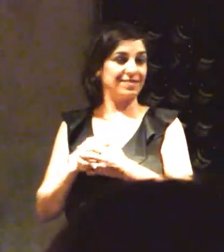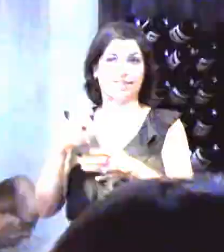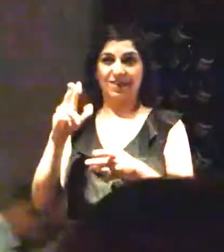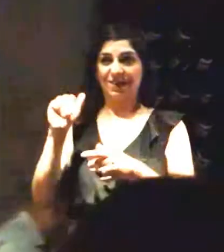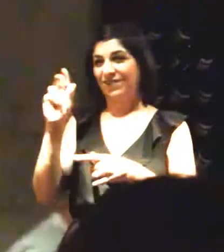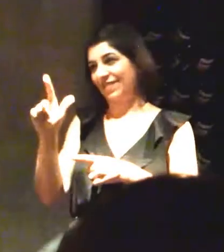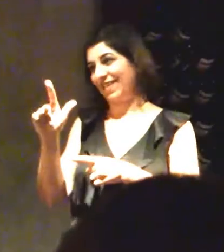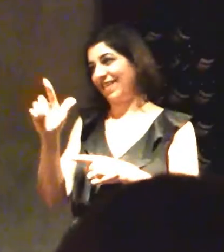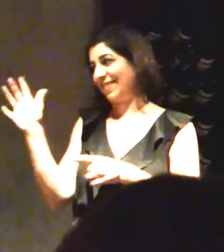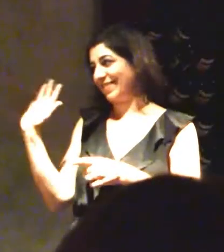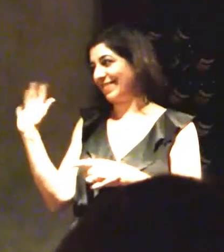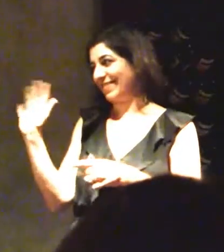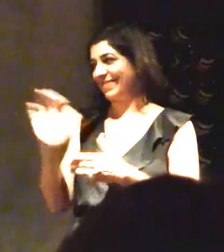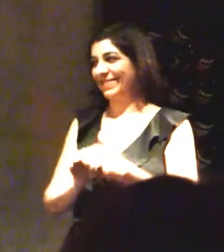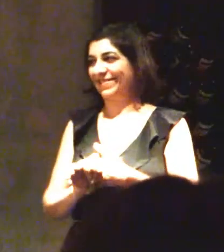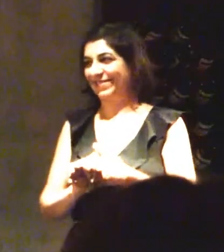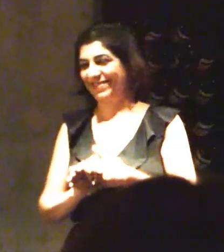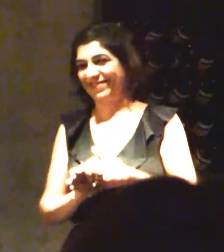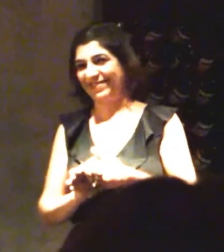Okay. Hi, Val.